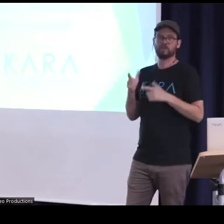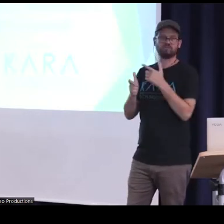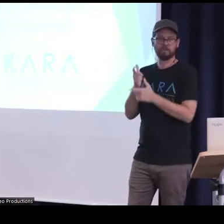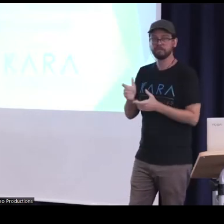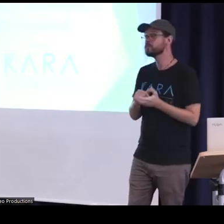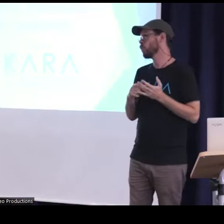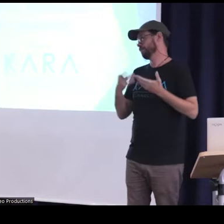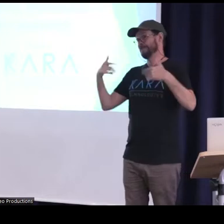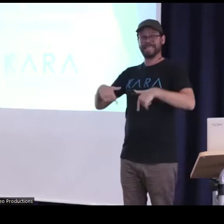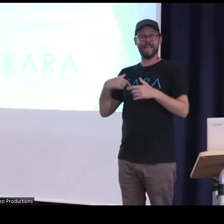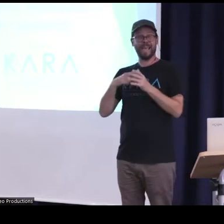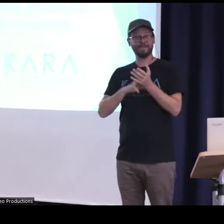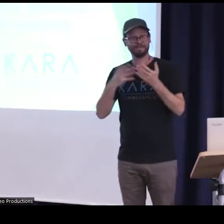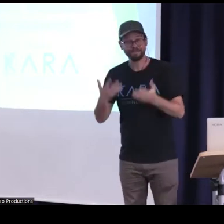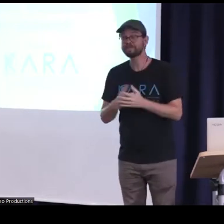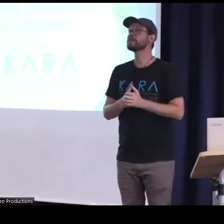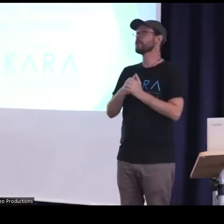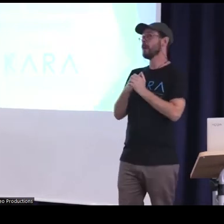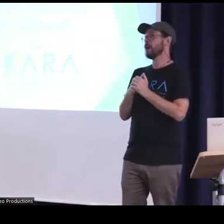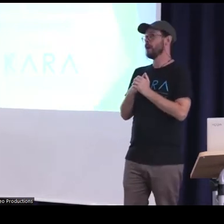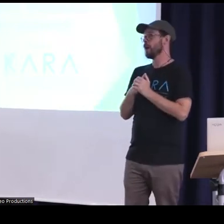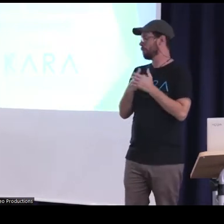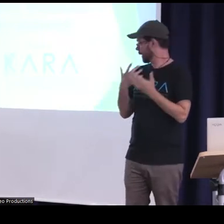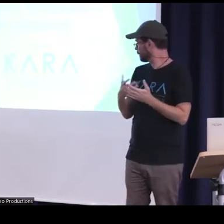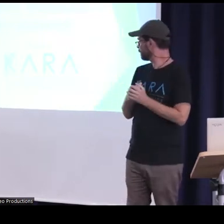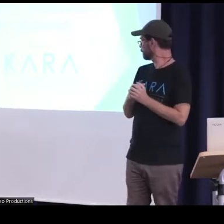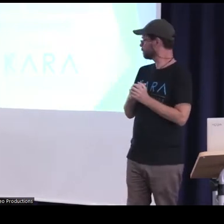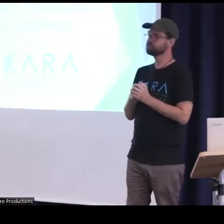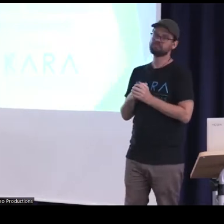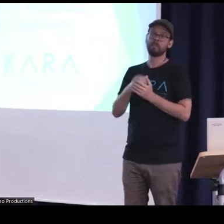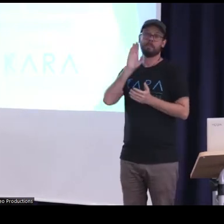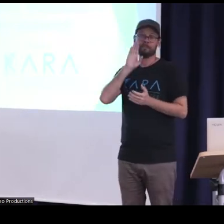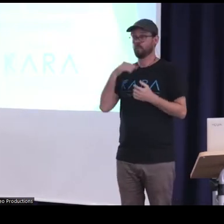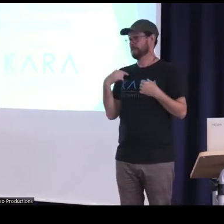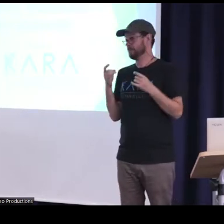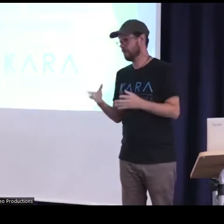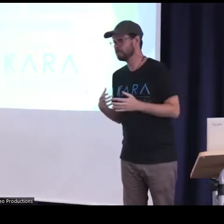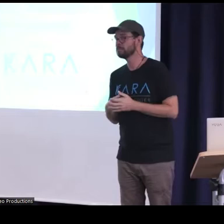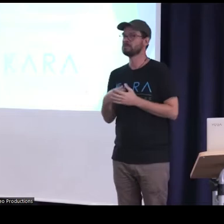So I'll be traveling around Australia to do a bit of a road trip to do some presentations as we are here today.